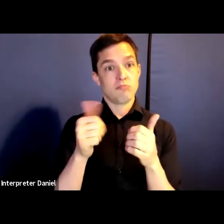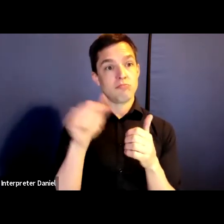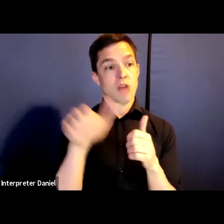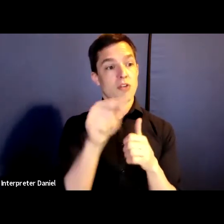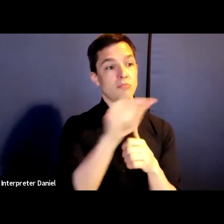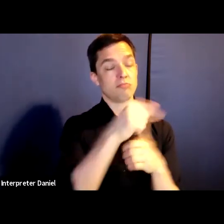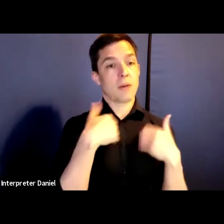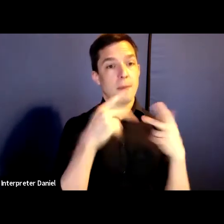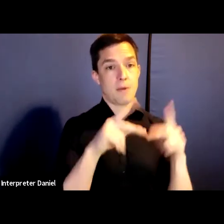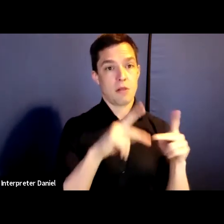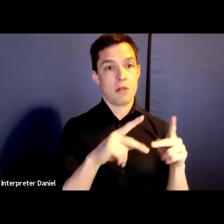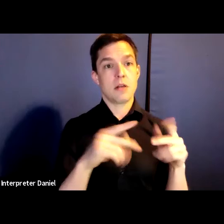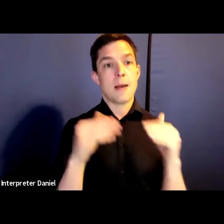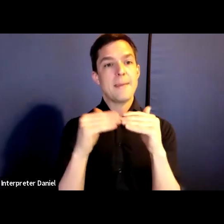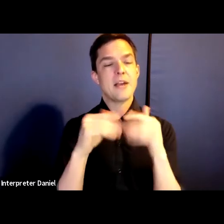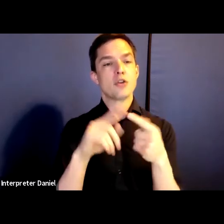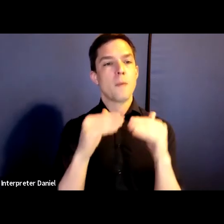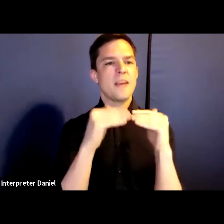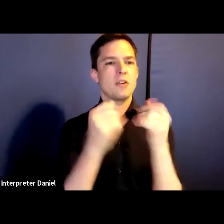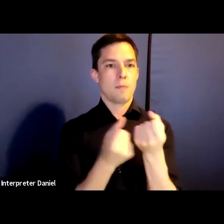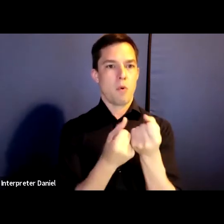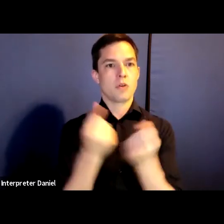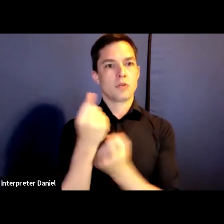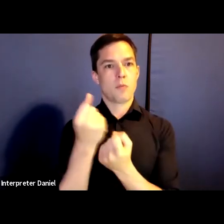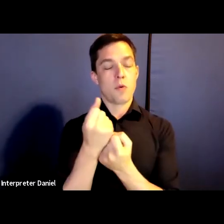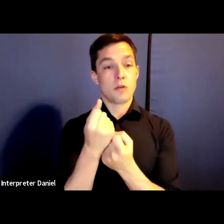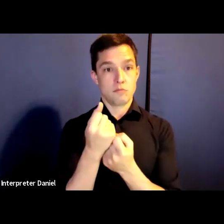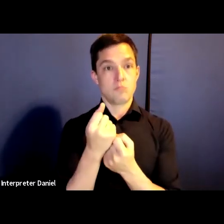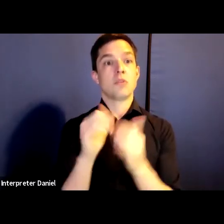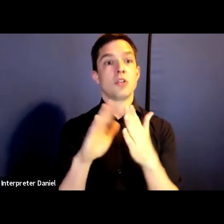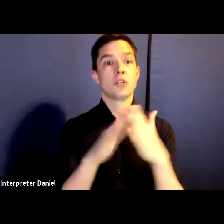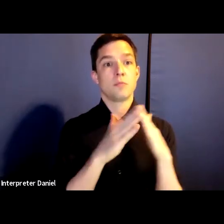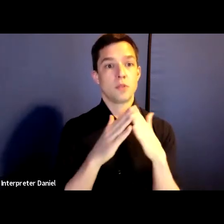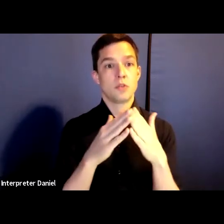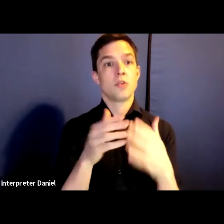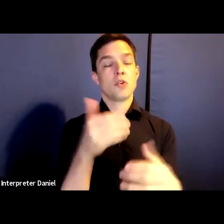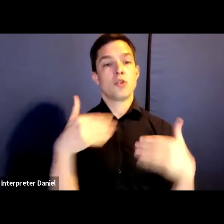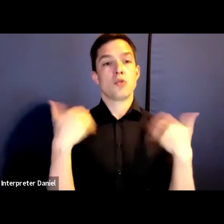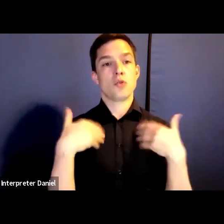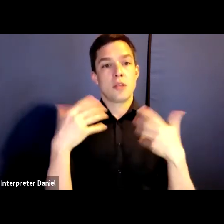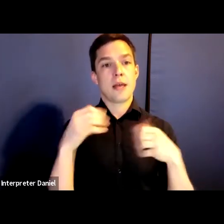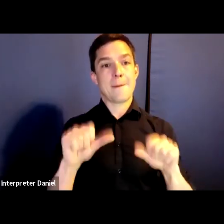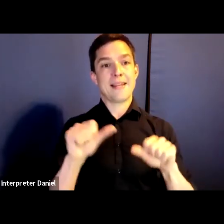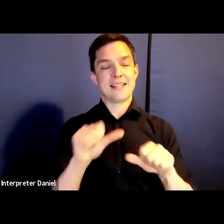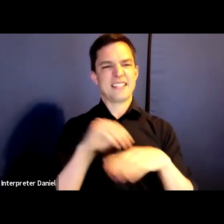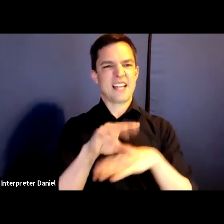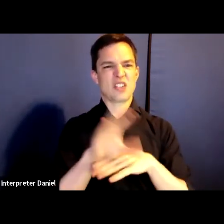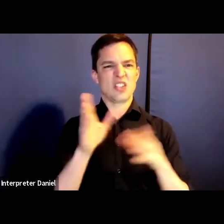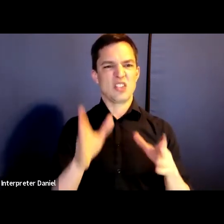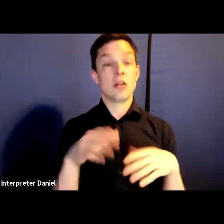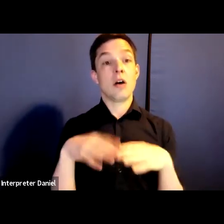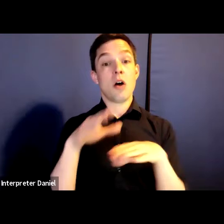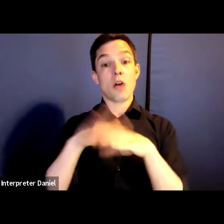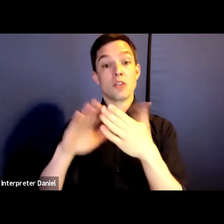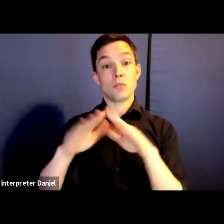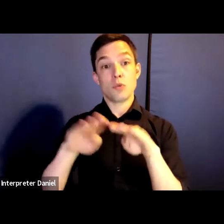a peer-to-peer support mechanism that we call it communitarian youth employability counselors. At the community level, we also